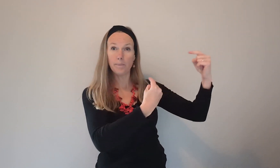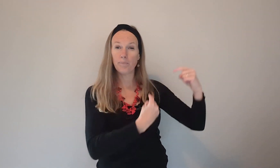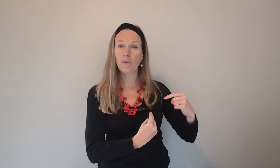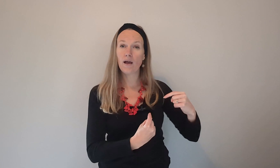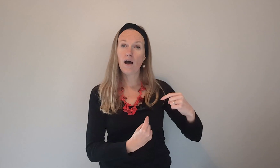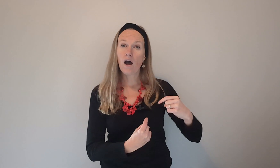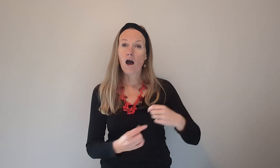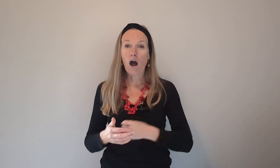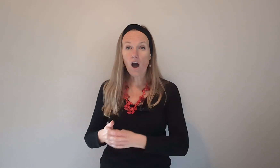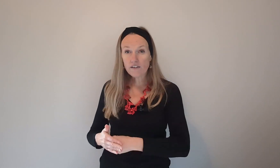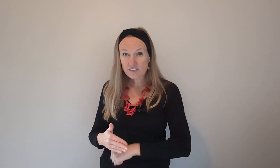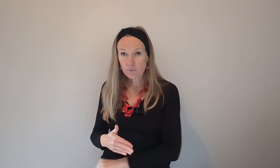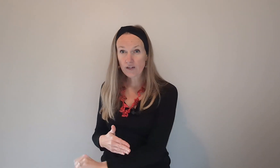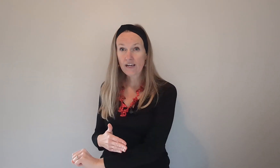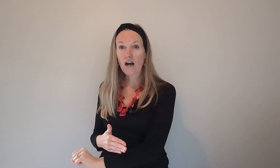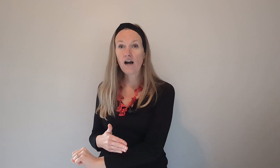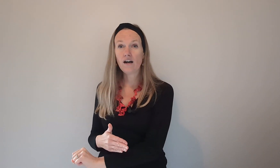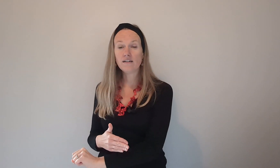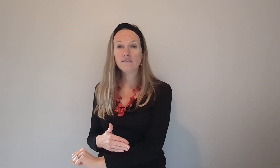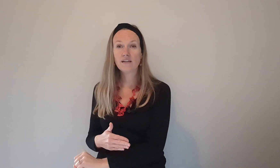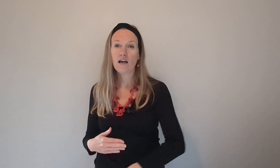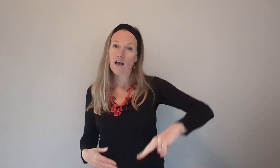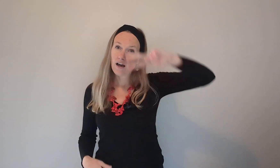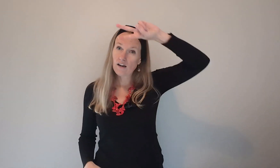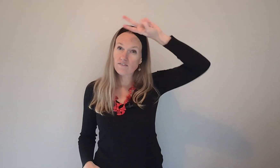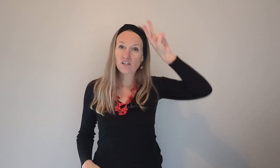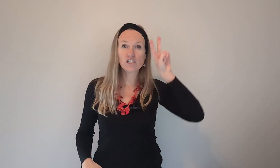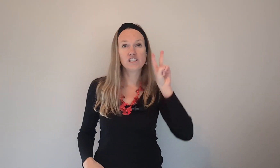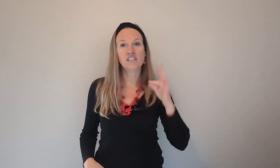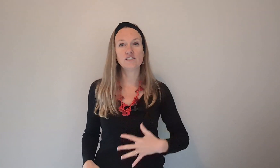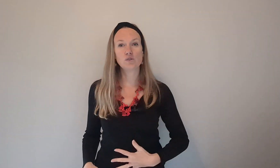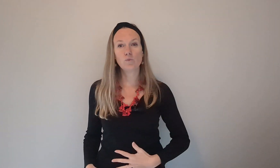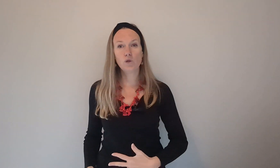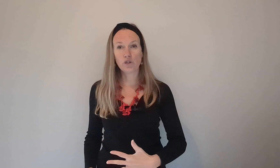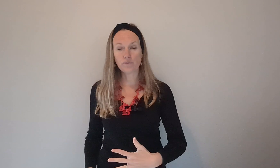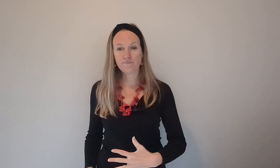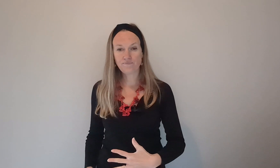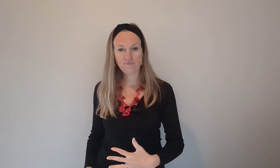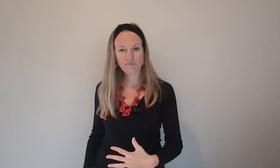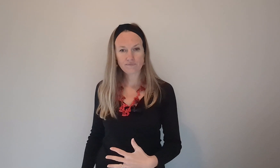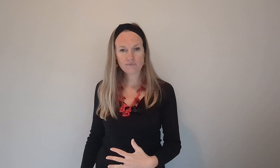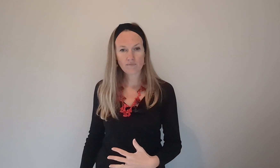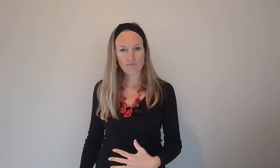come, offspring of a virgin's womb.